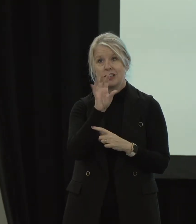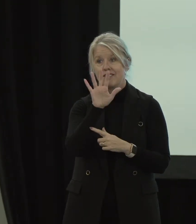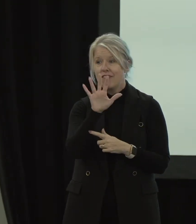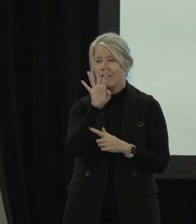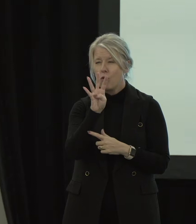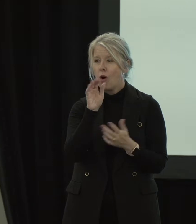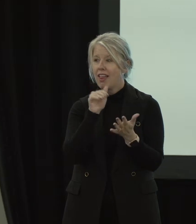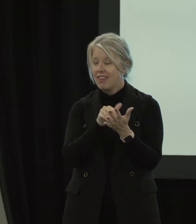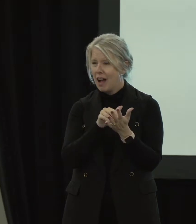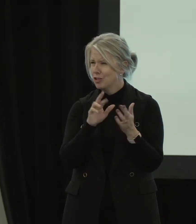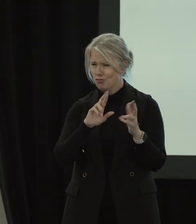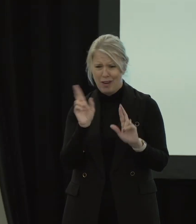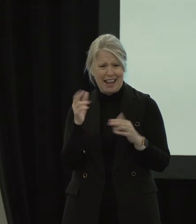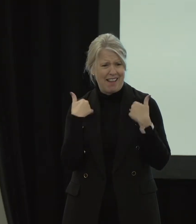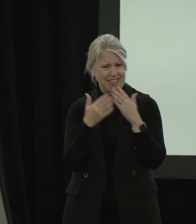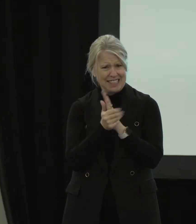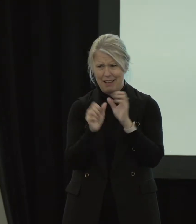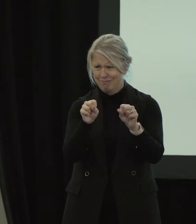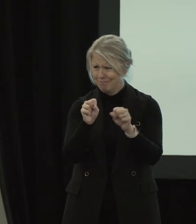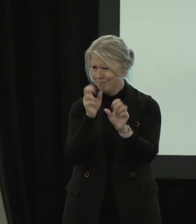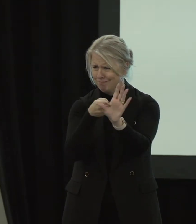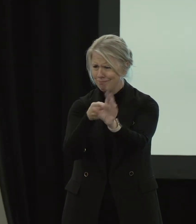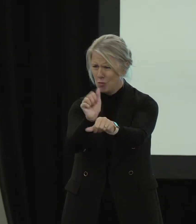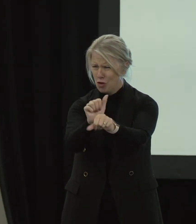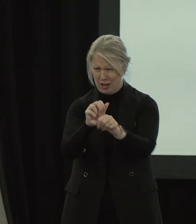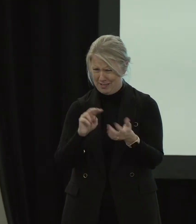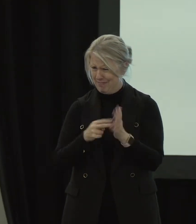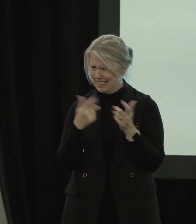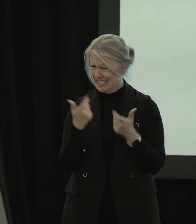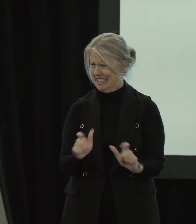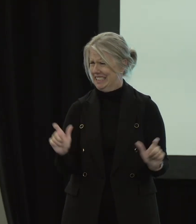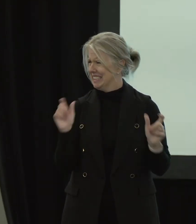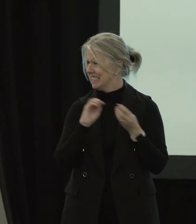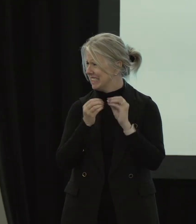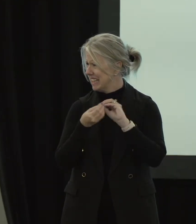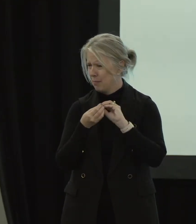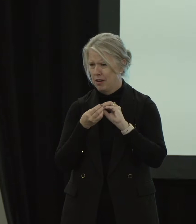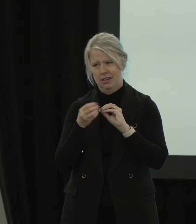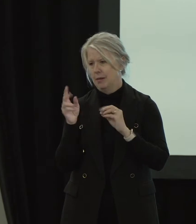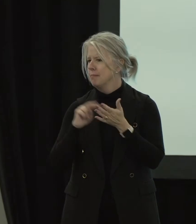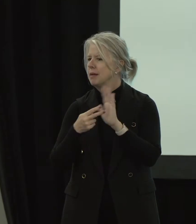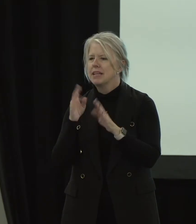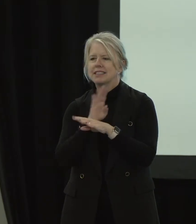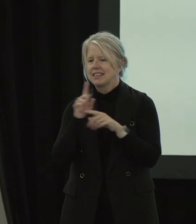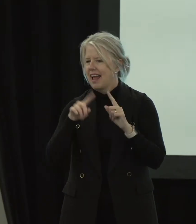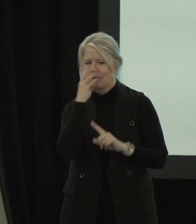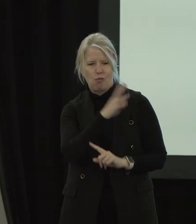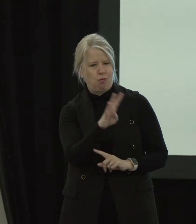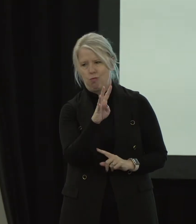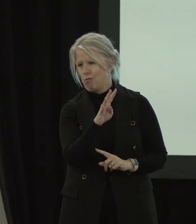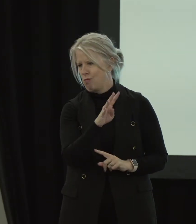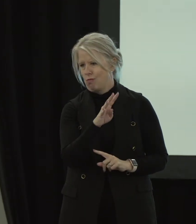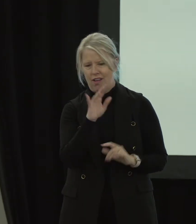654,000 are potential workers. This is a huge number. Businesses cannot ignore. Not only can